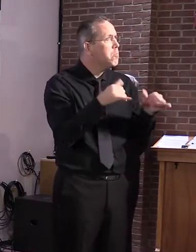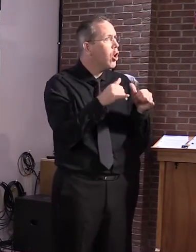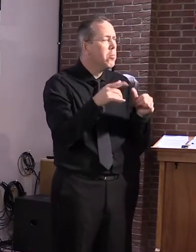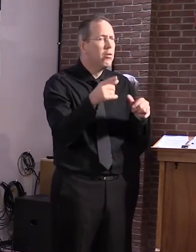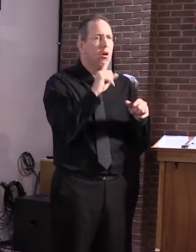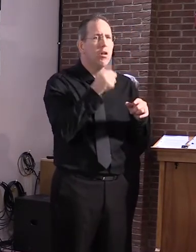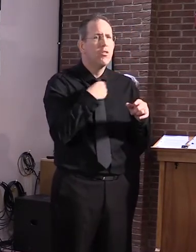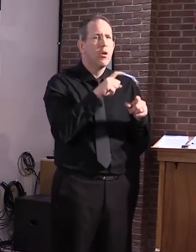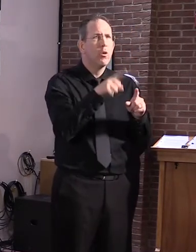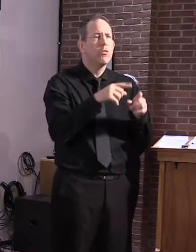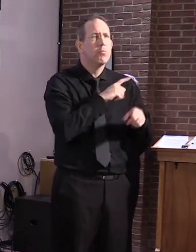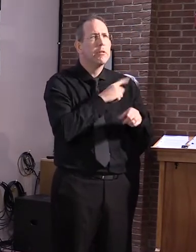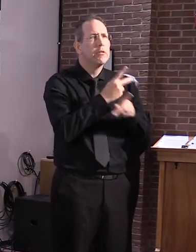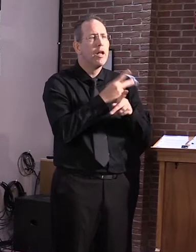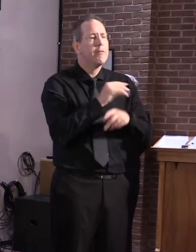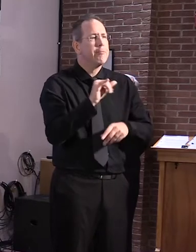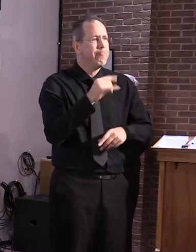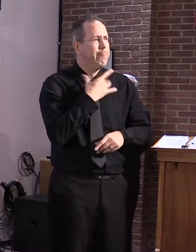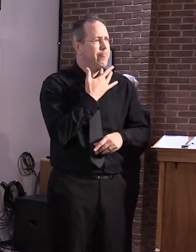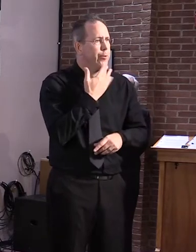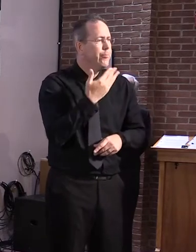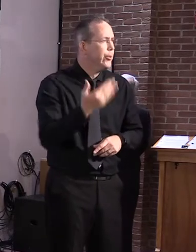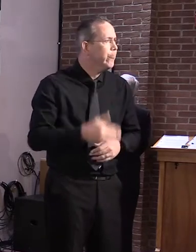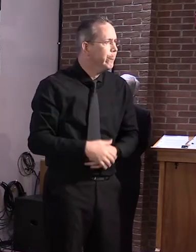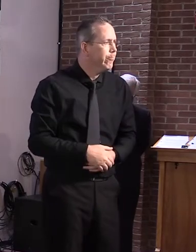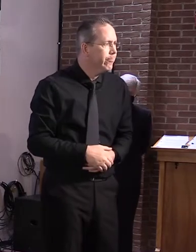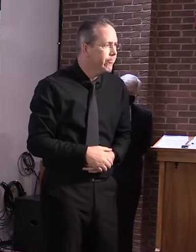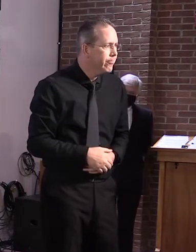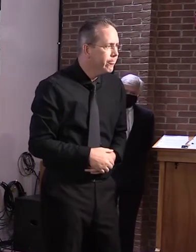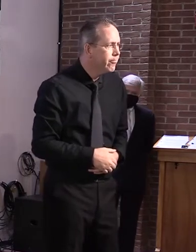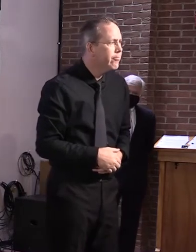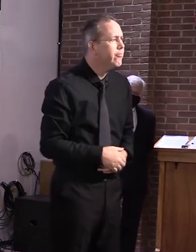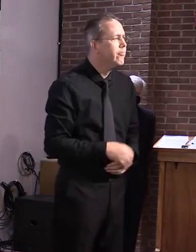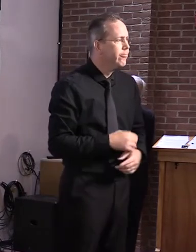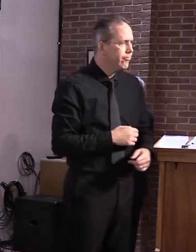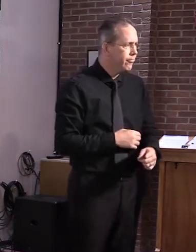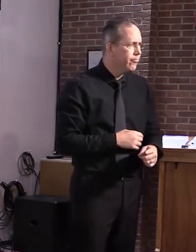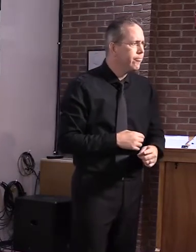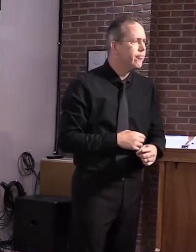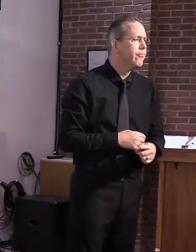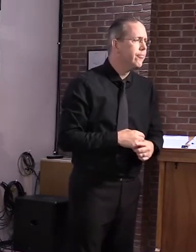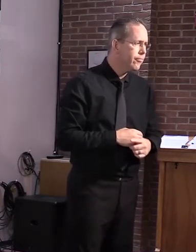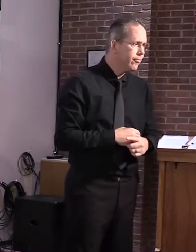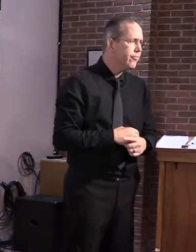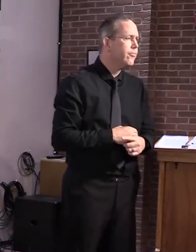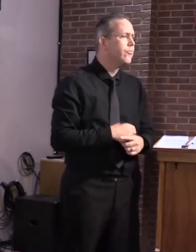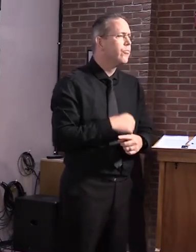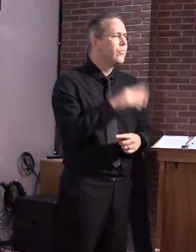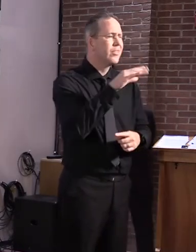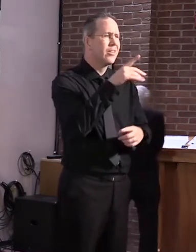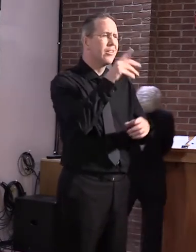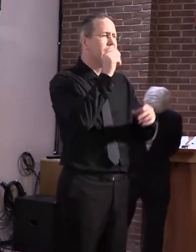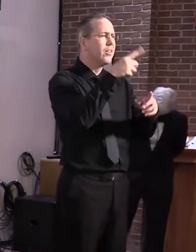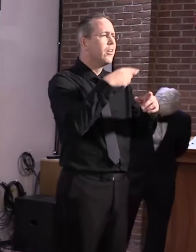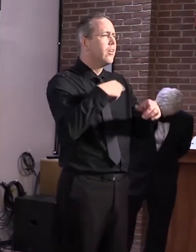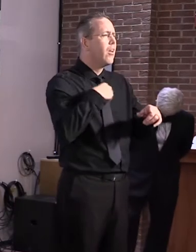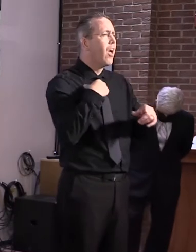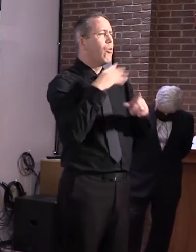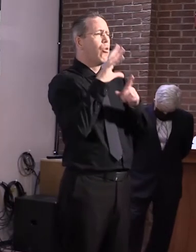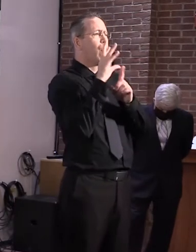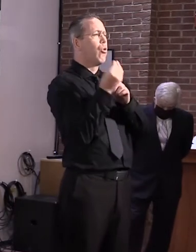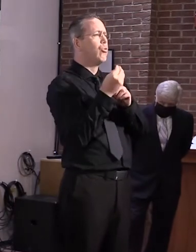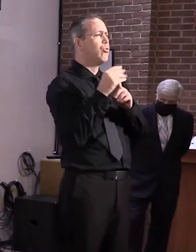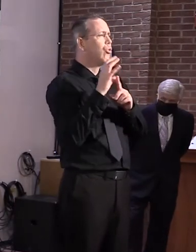the social norm that that's not a good idea. And it's not cool to do that. You are risking your classmates'